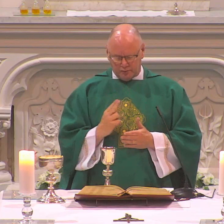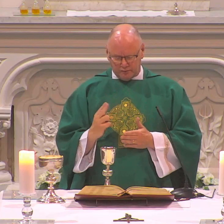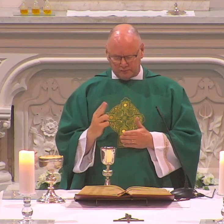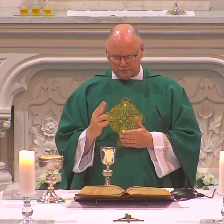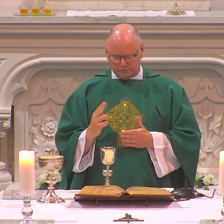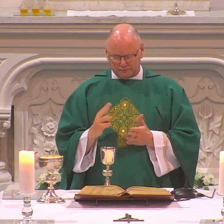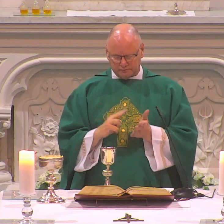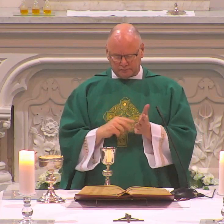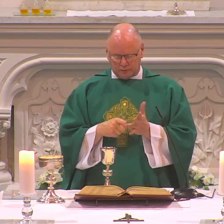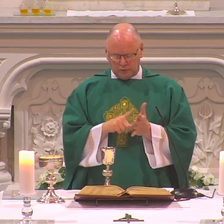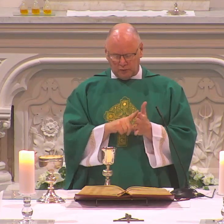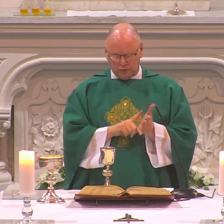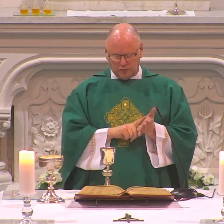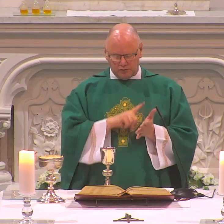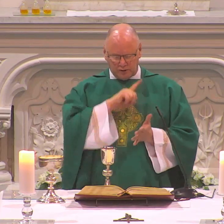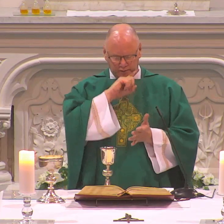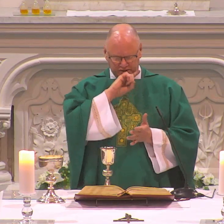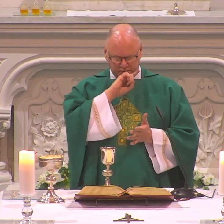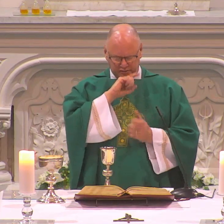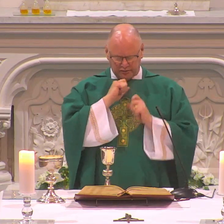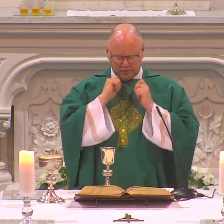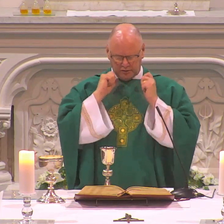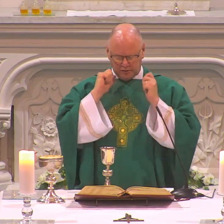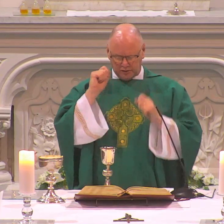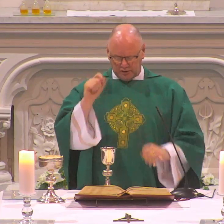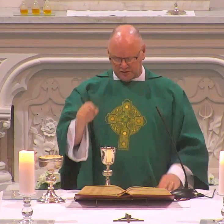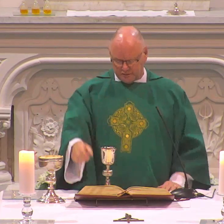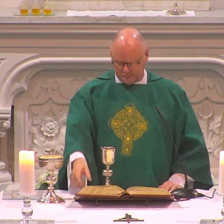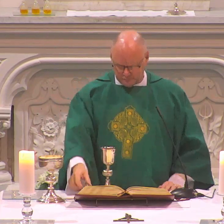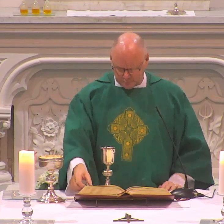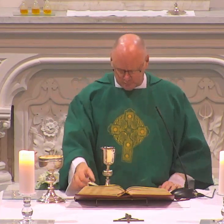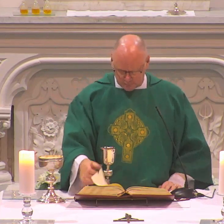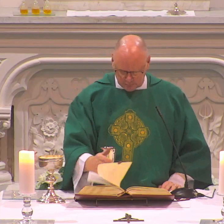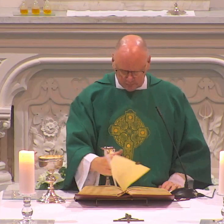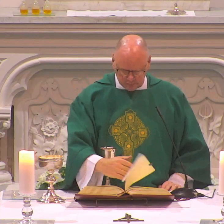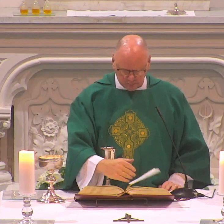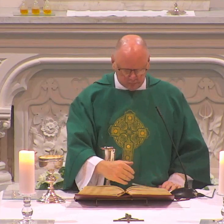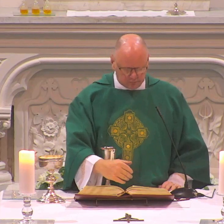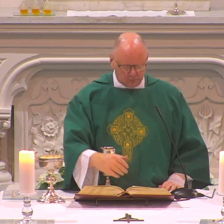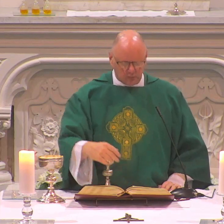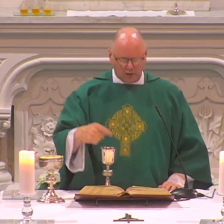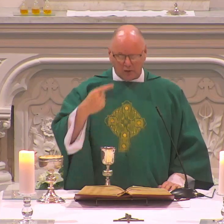Pope, Noel, our Bishop, and all the clergy.